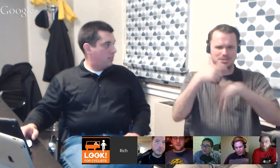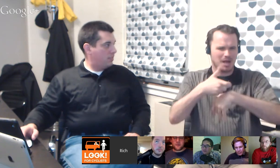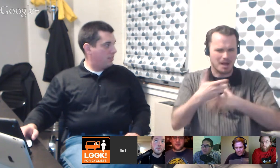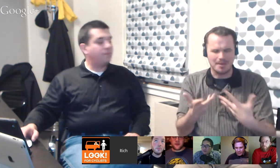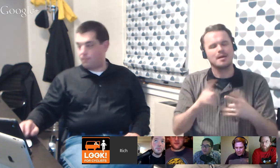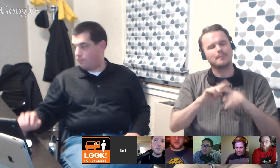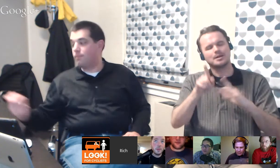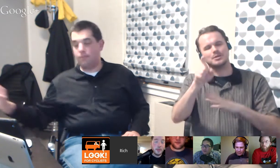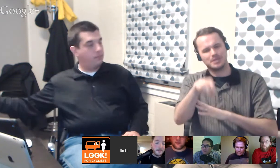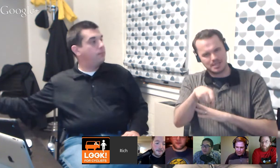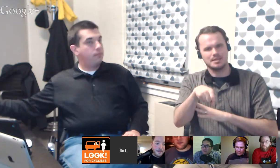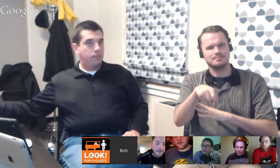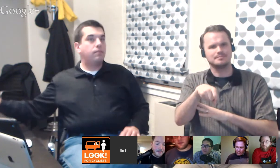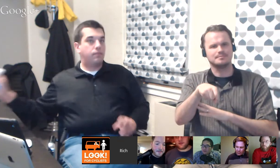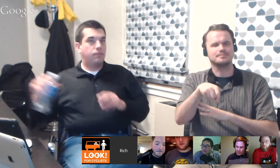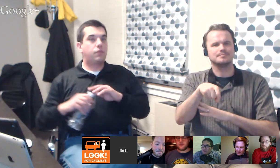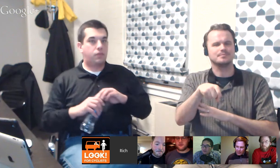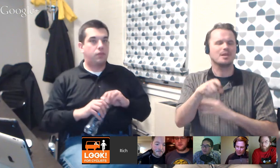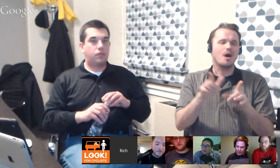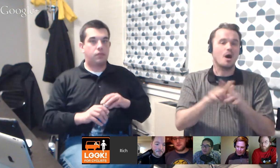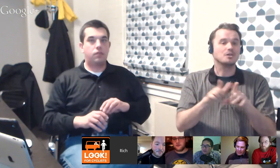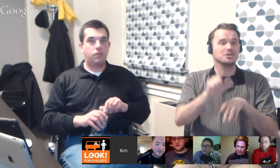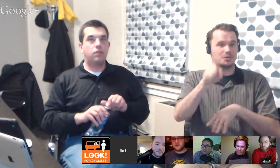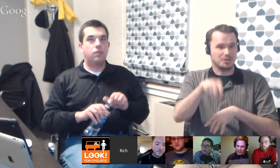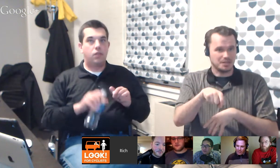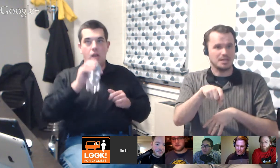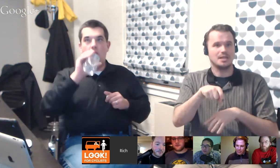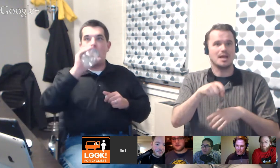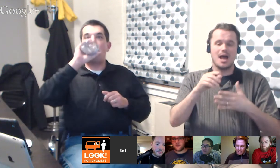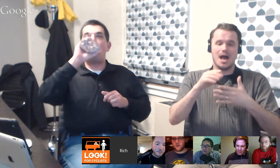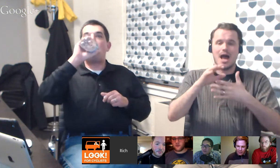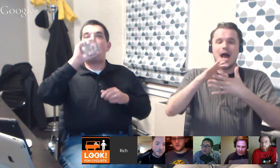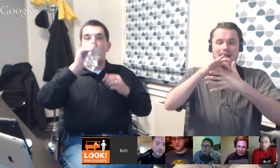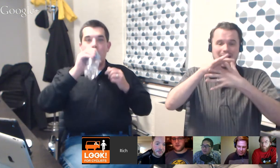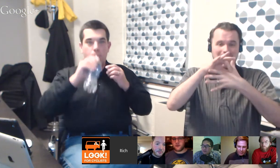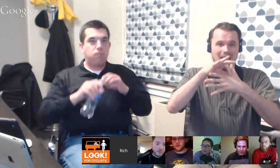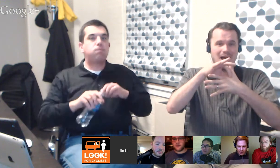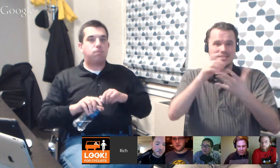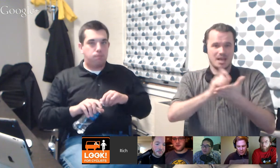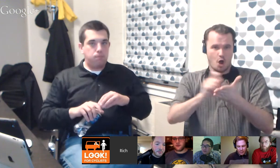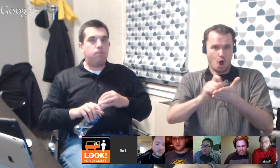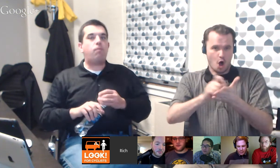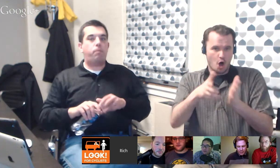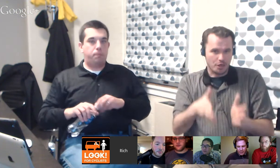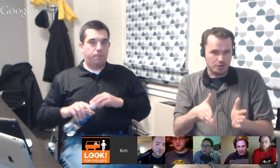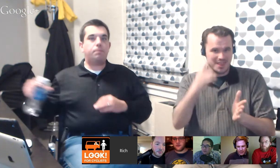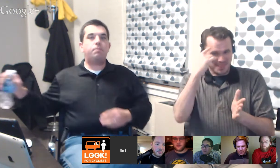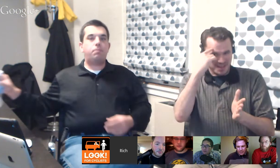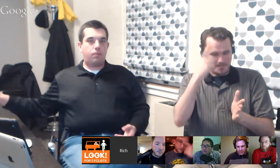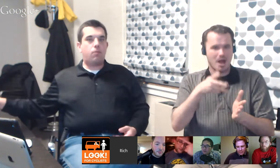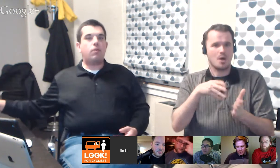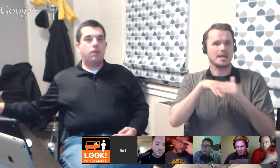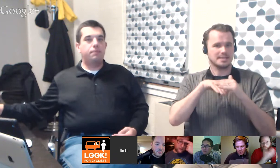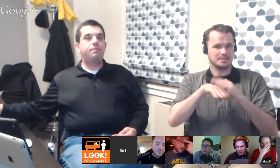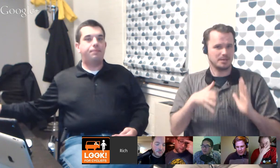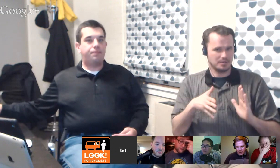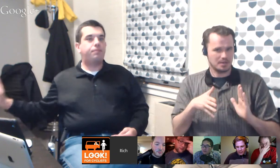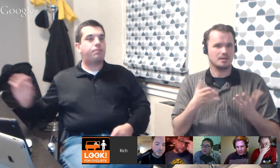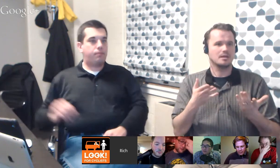But you need your content providers to be thinking about accessibility. You